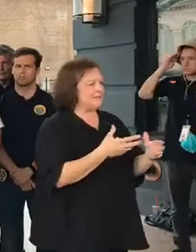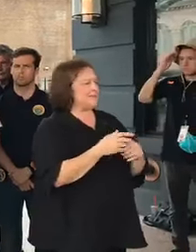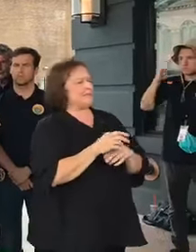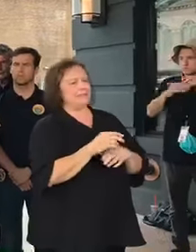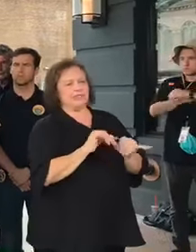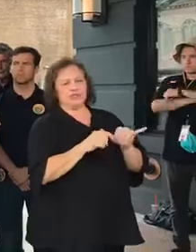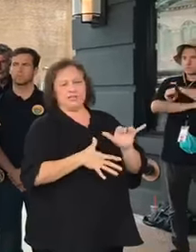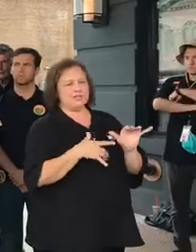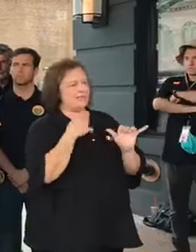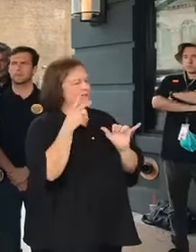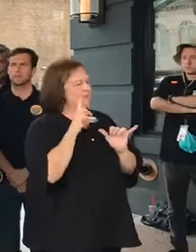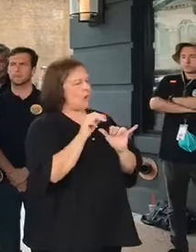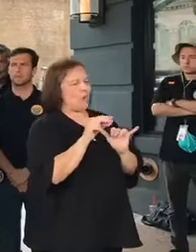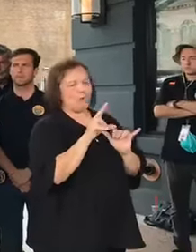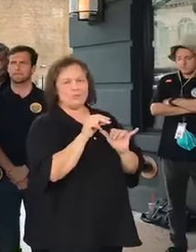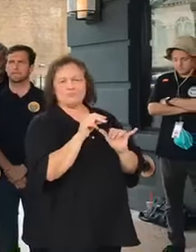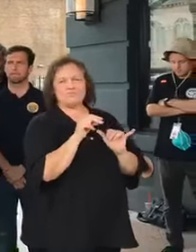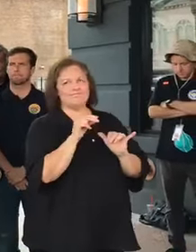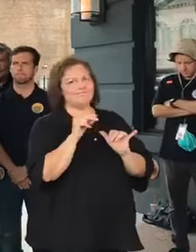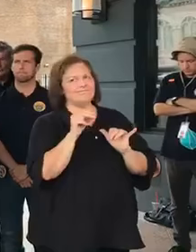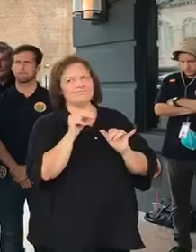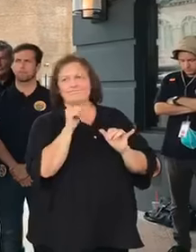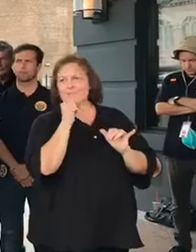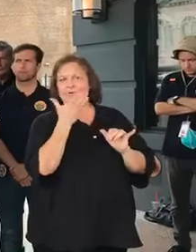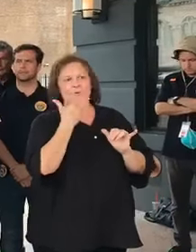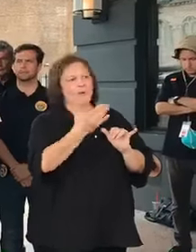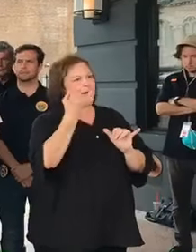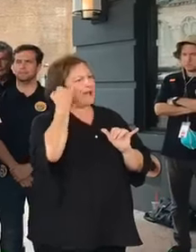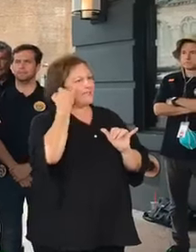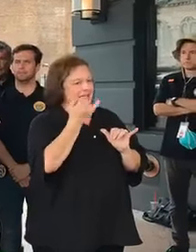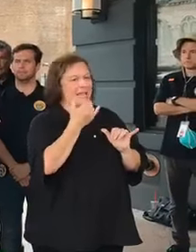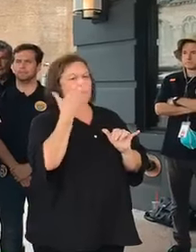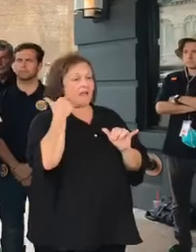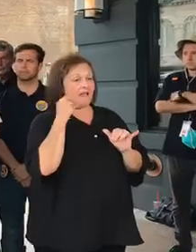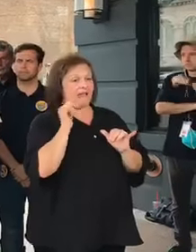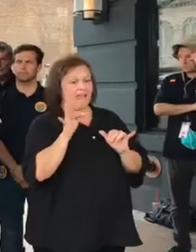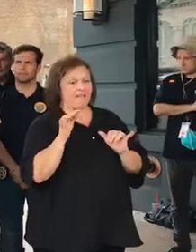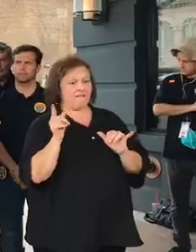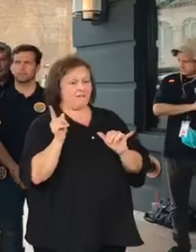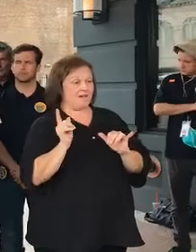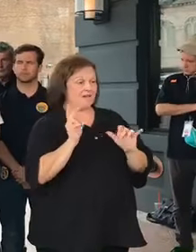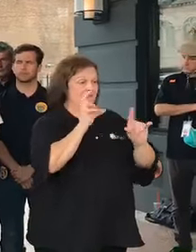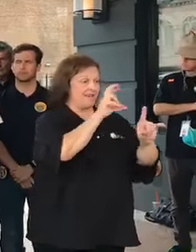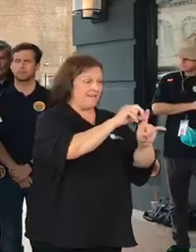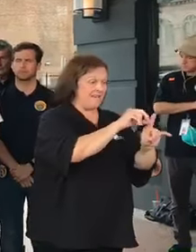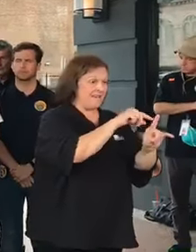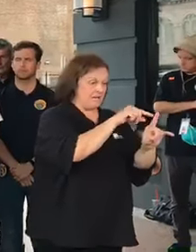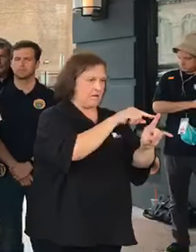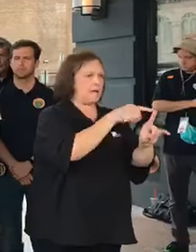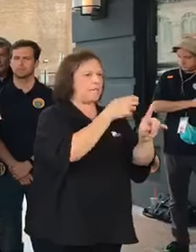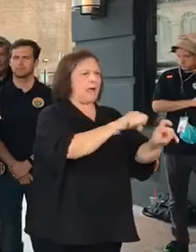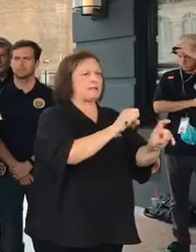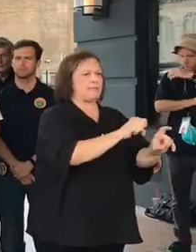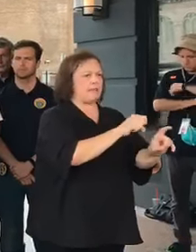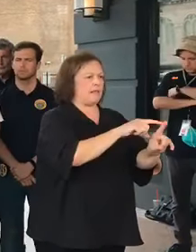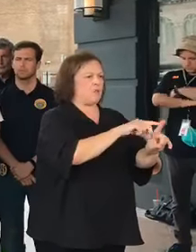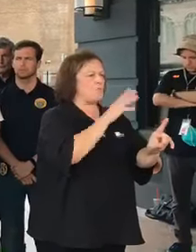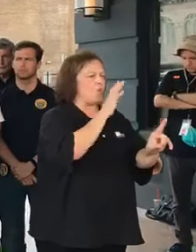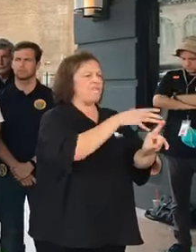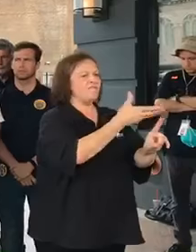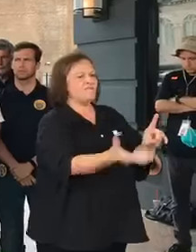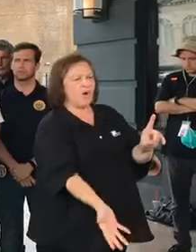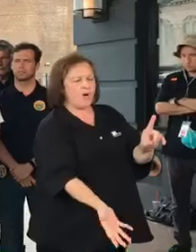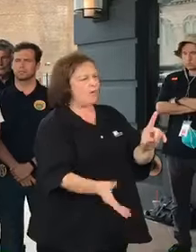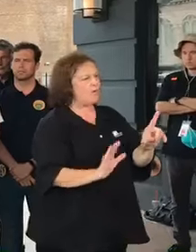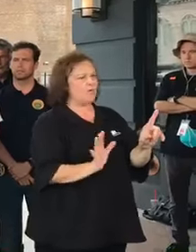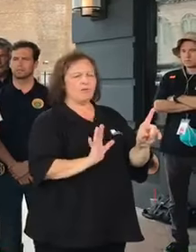scene, and they said that's not an option. You probably topple the crane that attached to it. So we've been looking at a bunch of different options, but they're